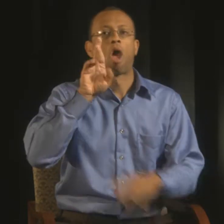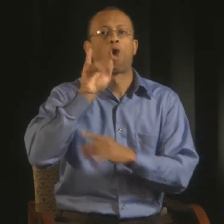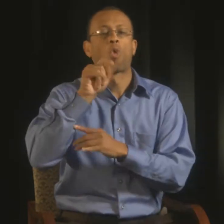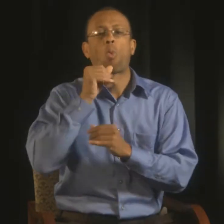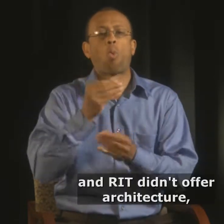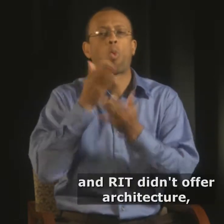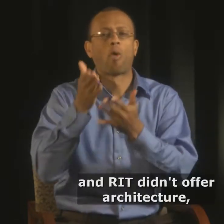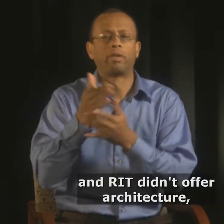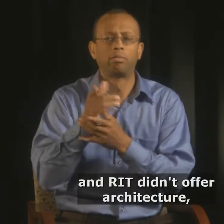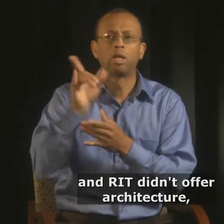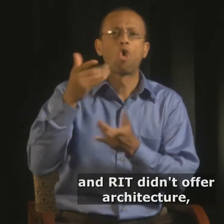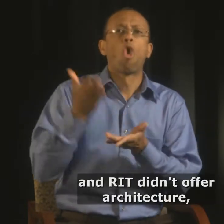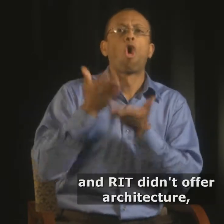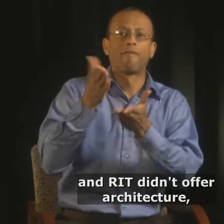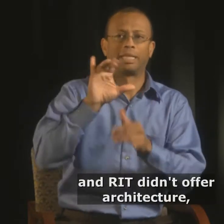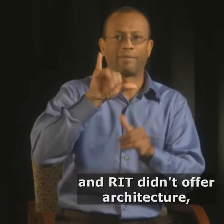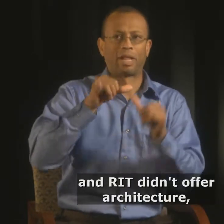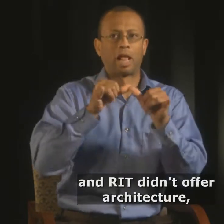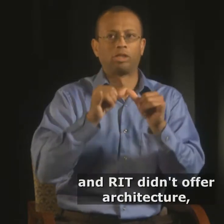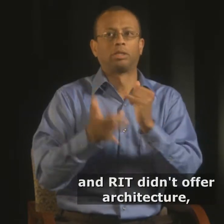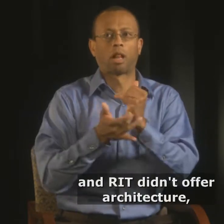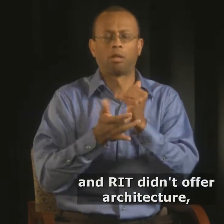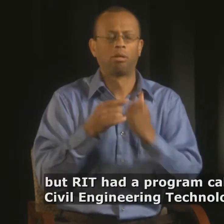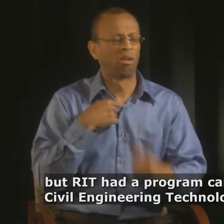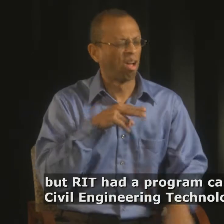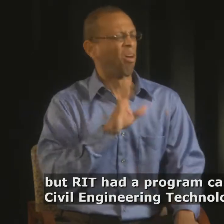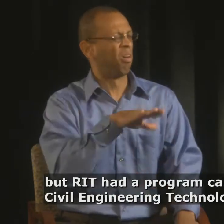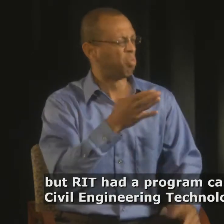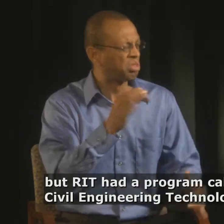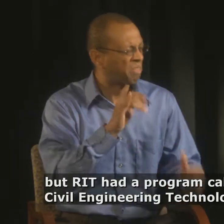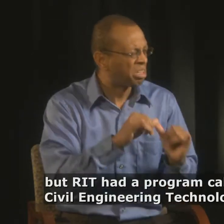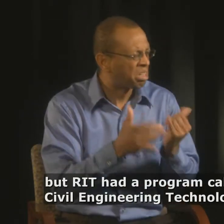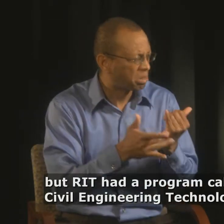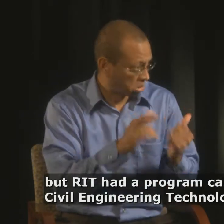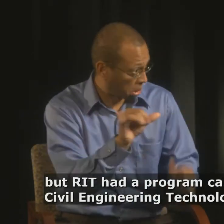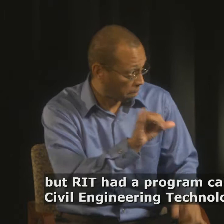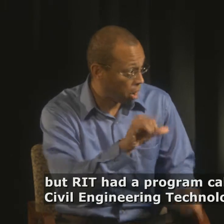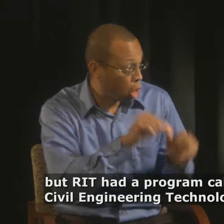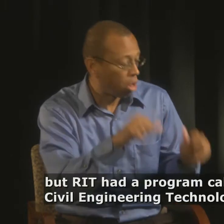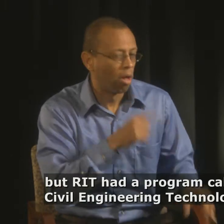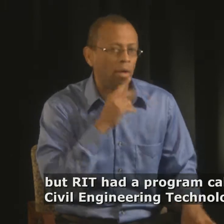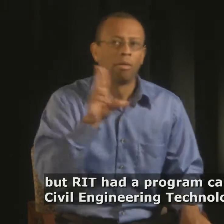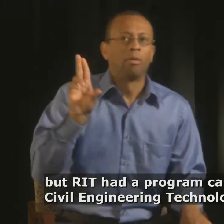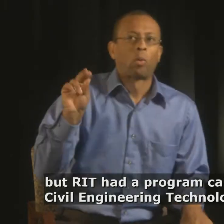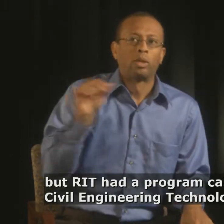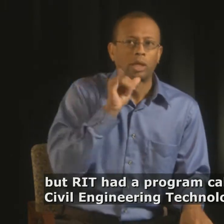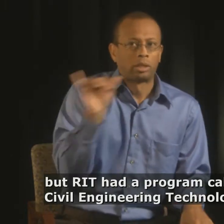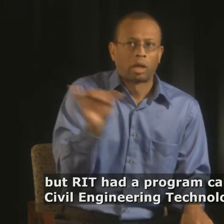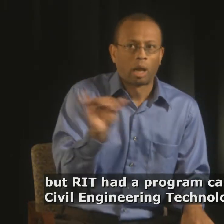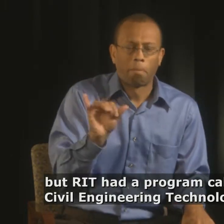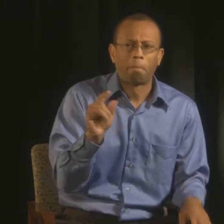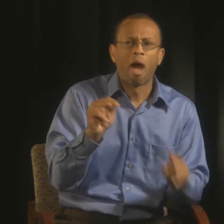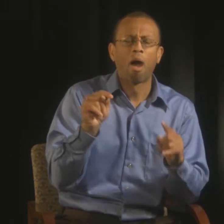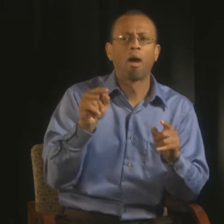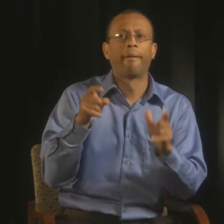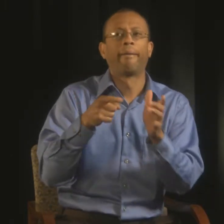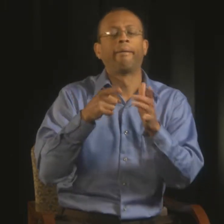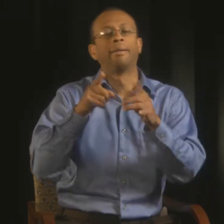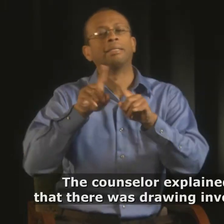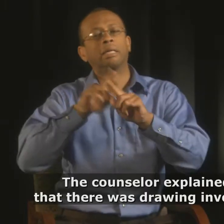And RIT didn't offer architecture. But RIT had a program called Civil Engineering Technology. The